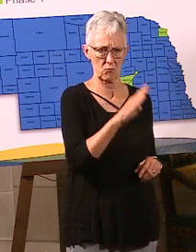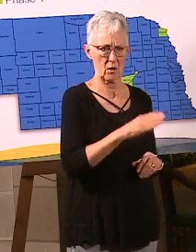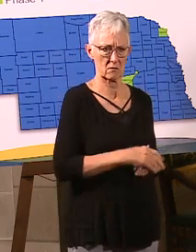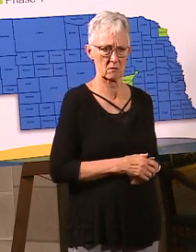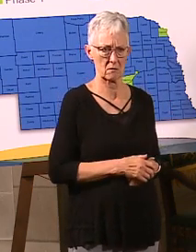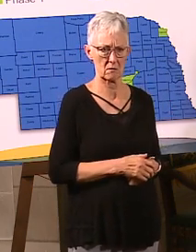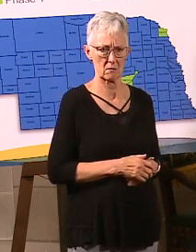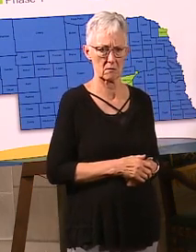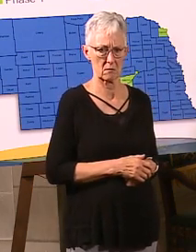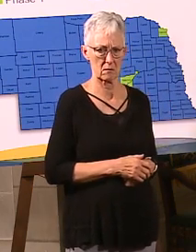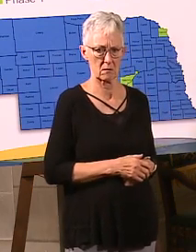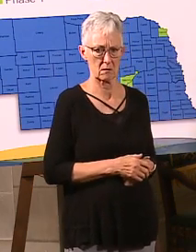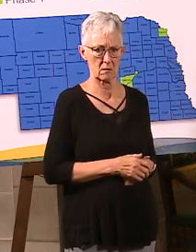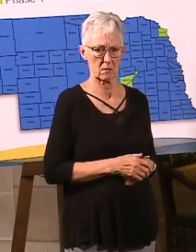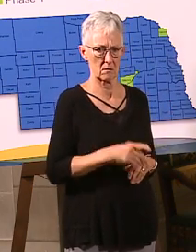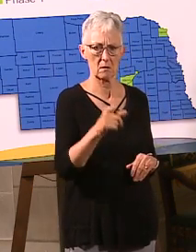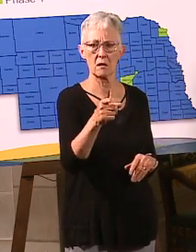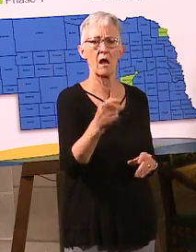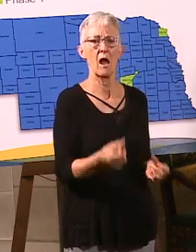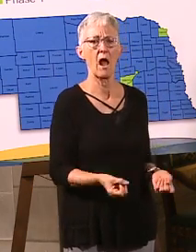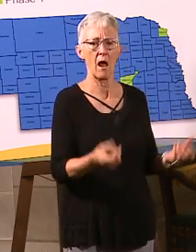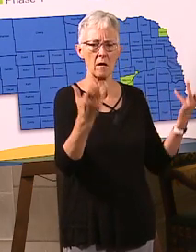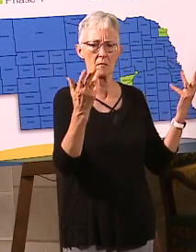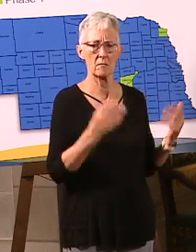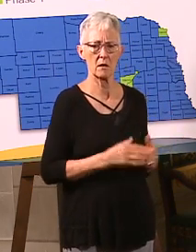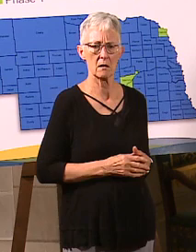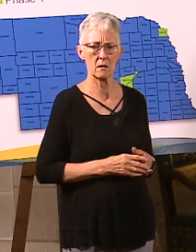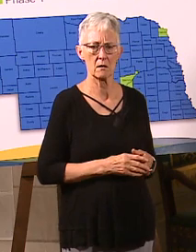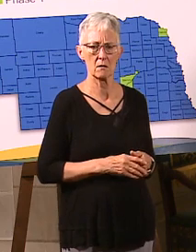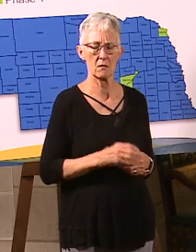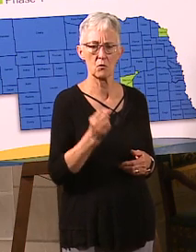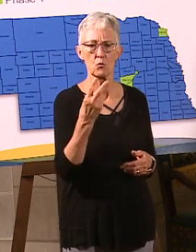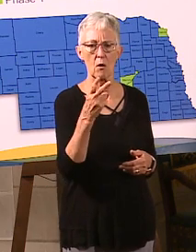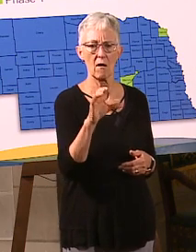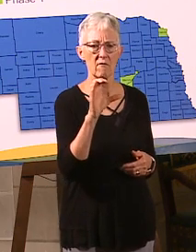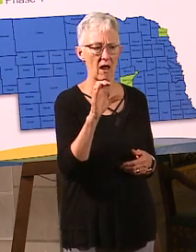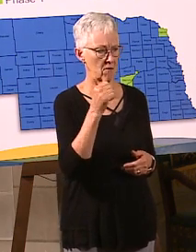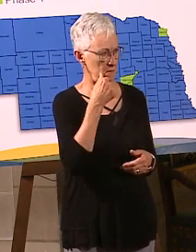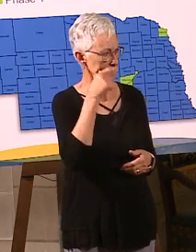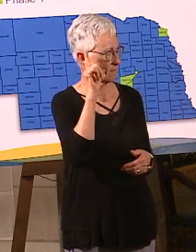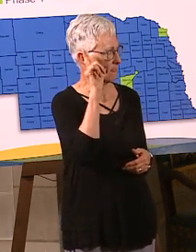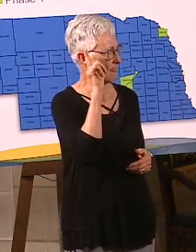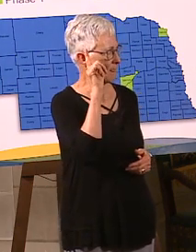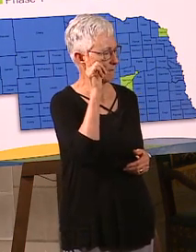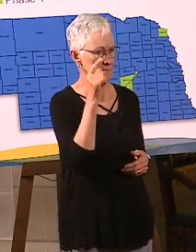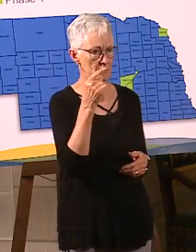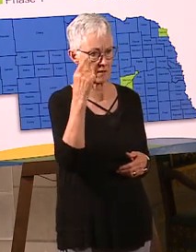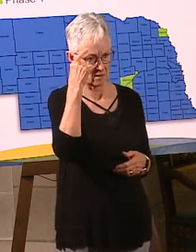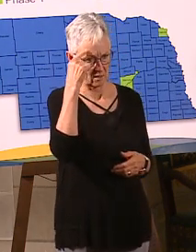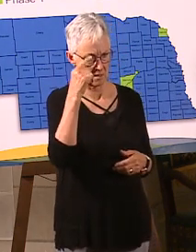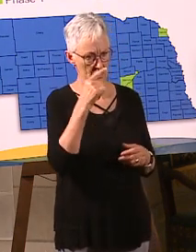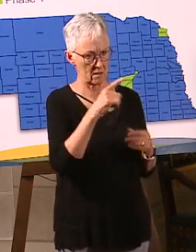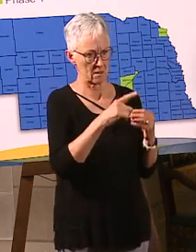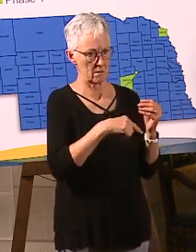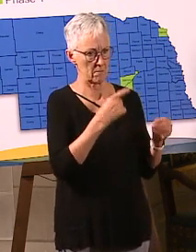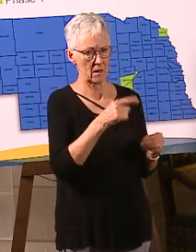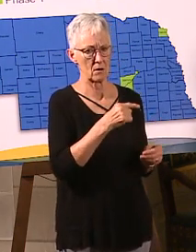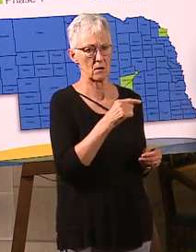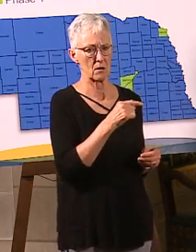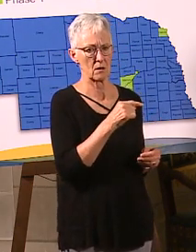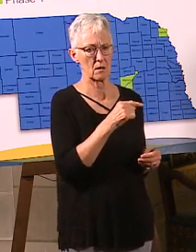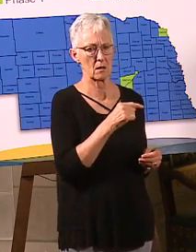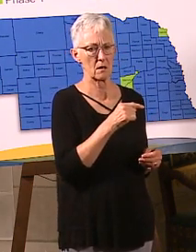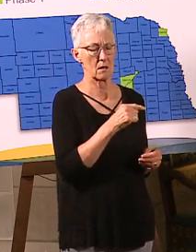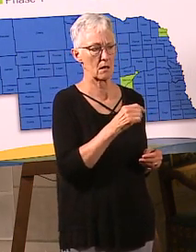people. What are you up to? It was 1,200 the other day. I think we're up to about 12,000 tests returned now for